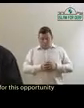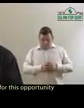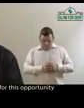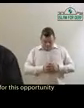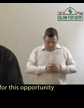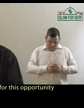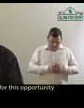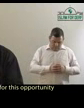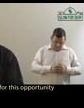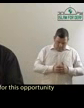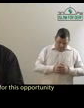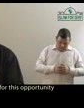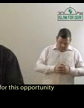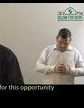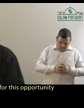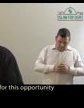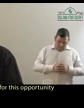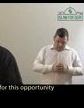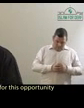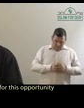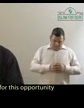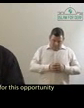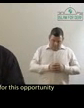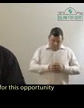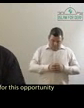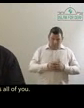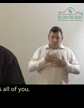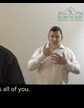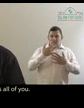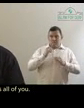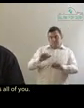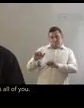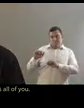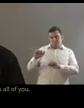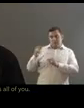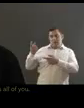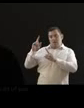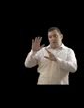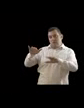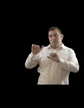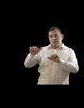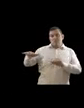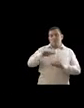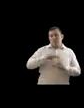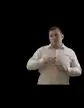Yeah, thanks a lot for this opportunity, guys. May Allah bless all of you.